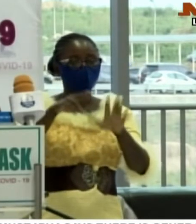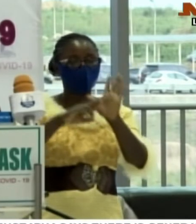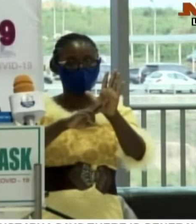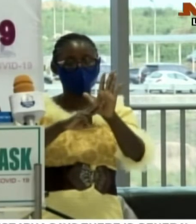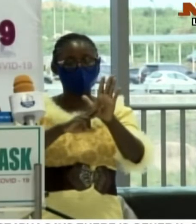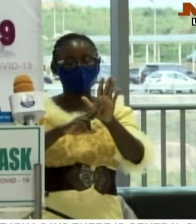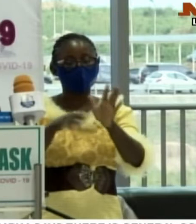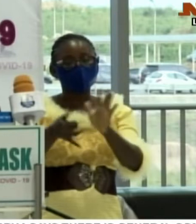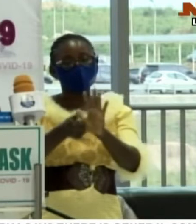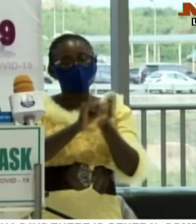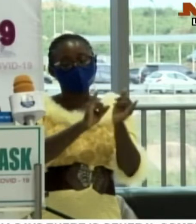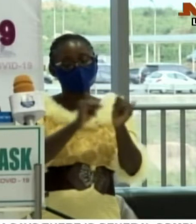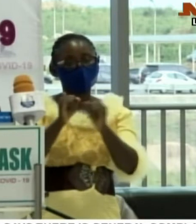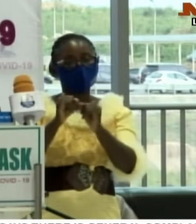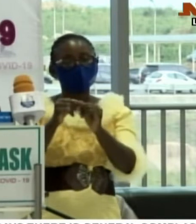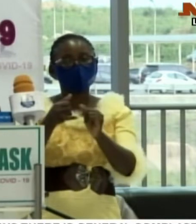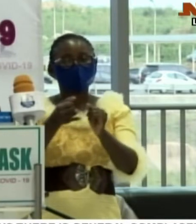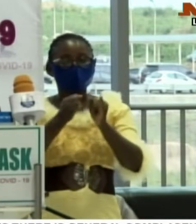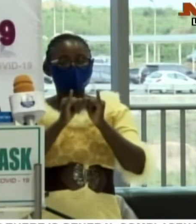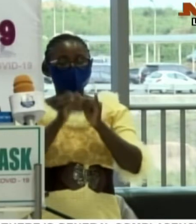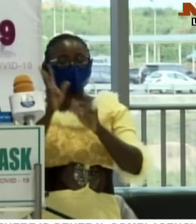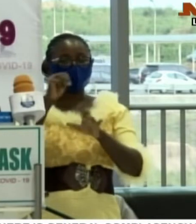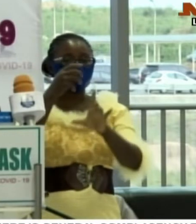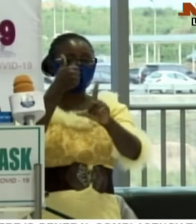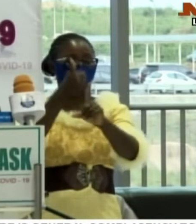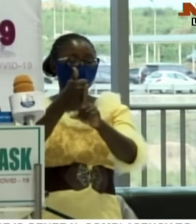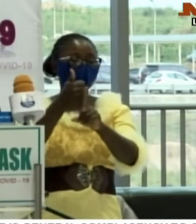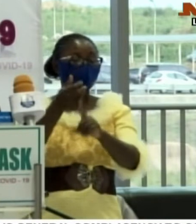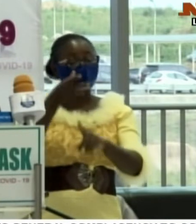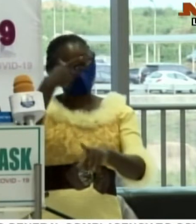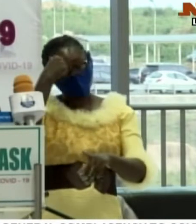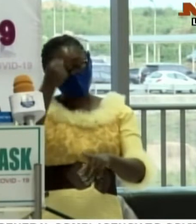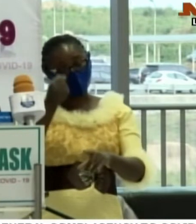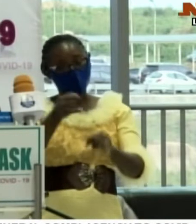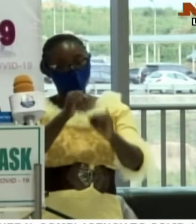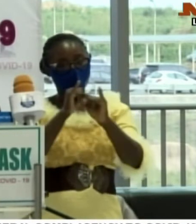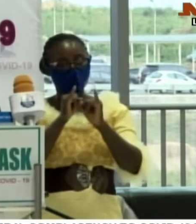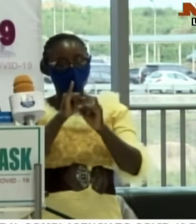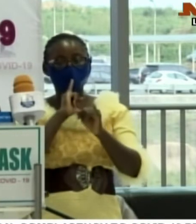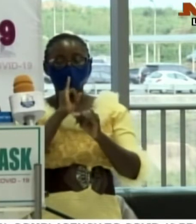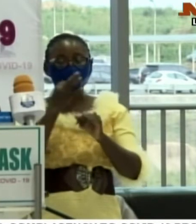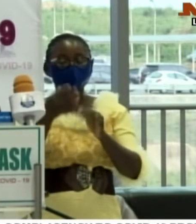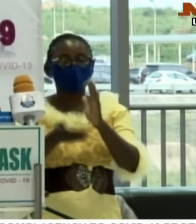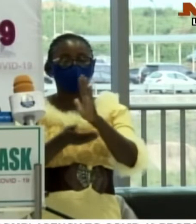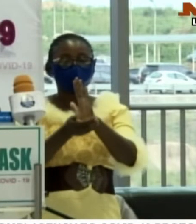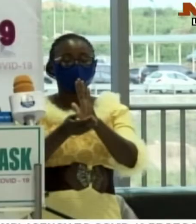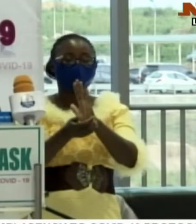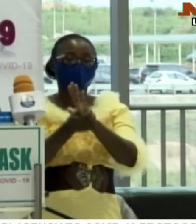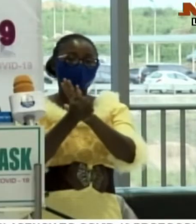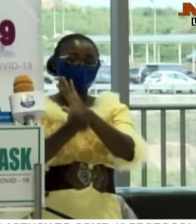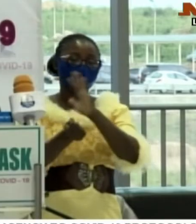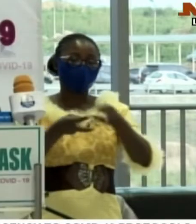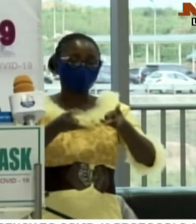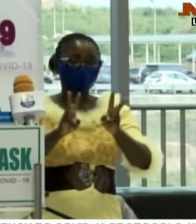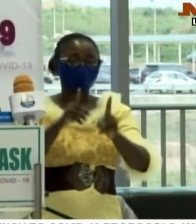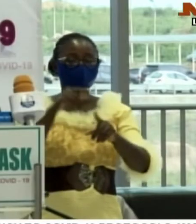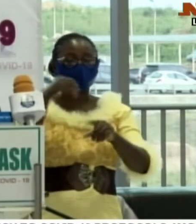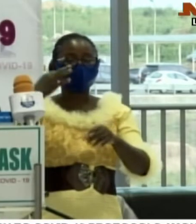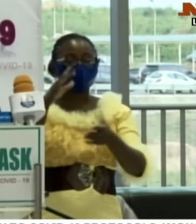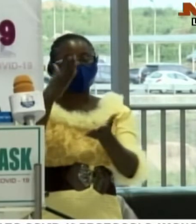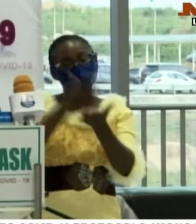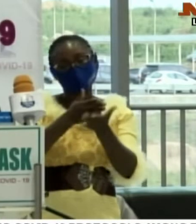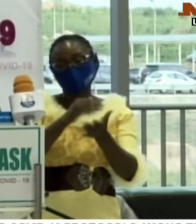those individuals isolate themselves, because isolation is the most effective way of stopping transmission. It's not